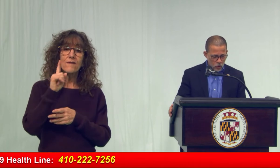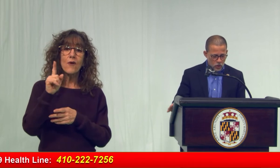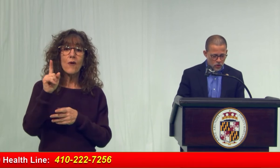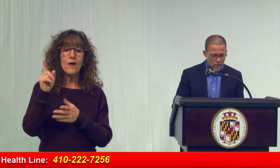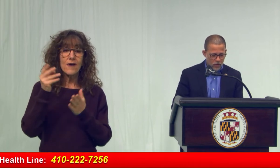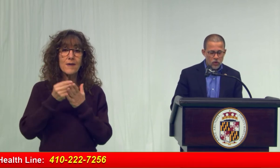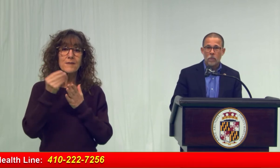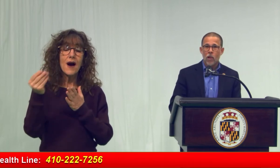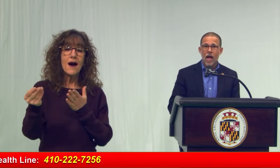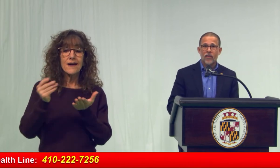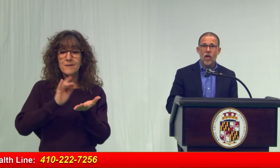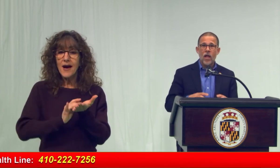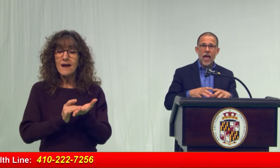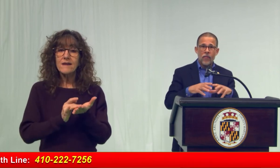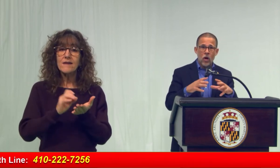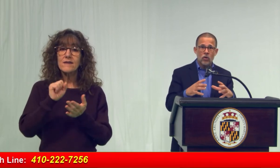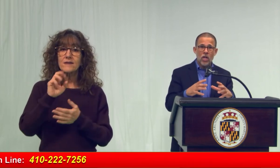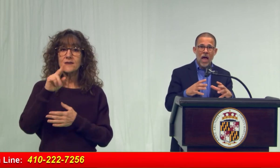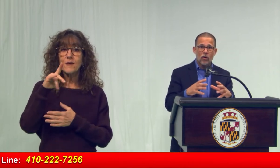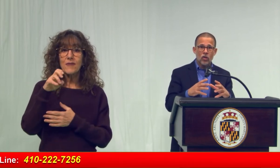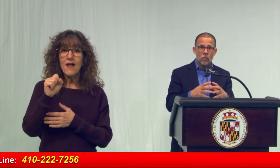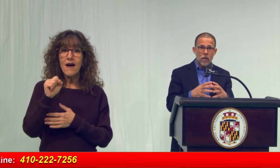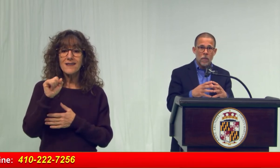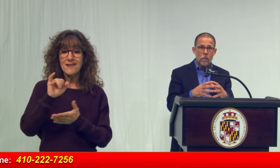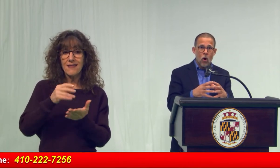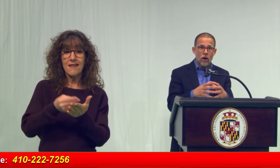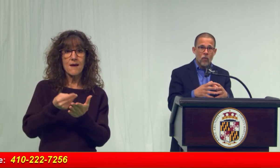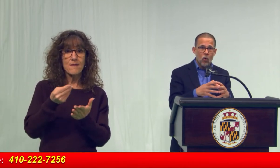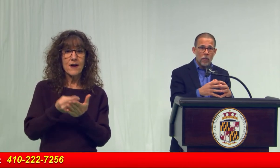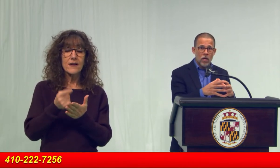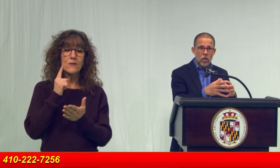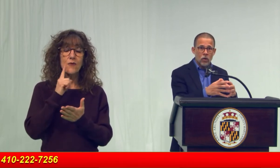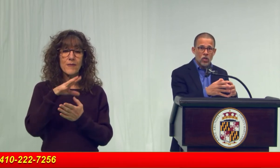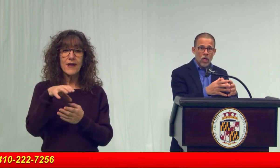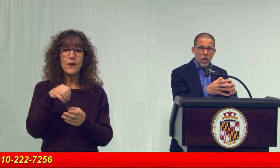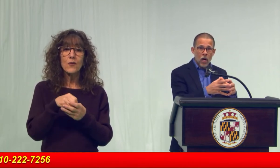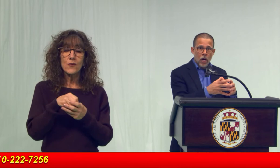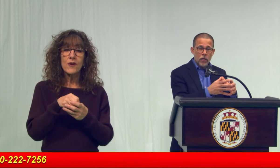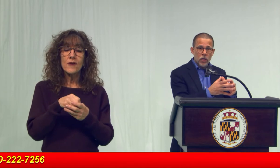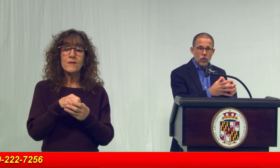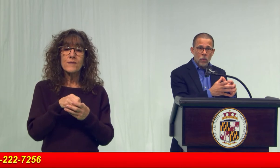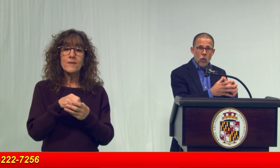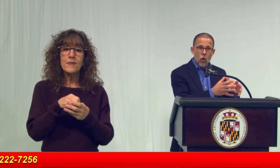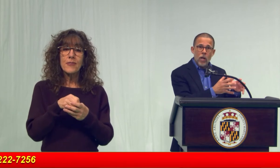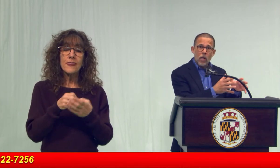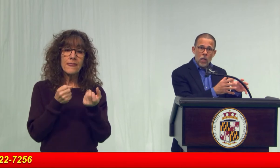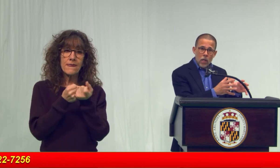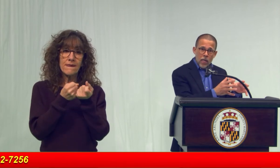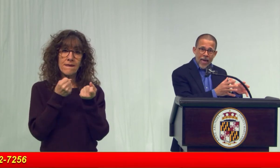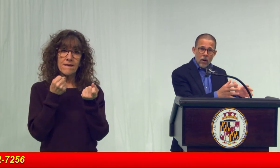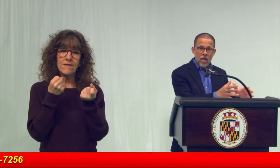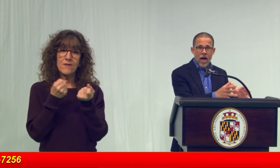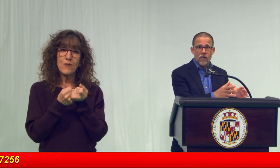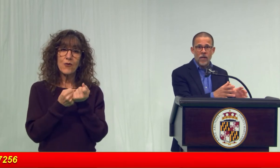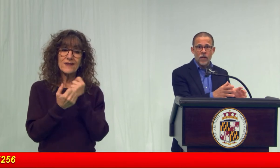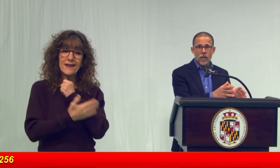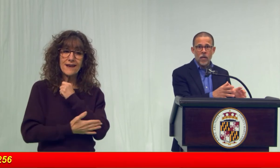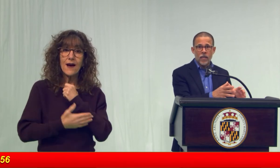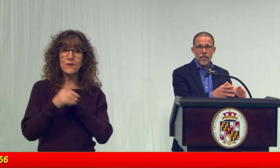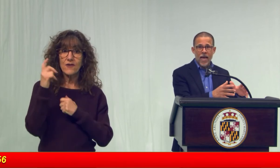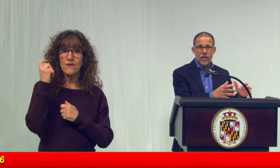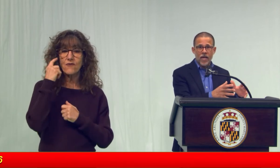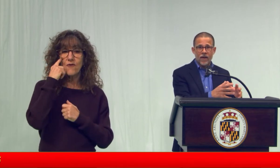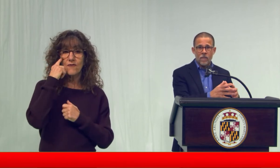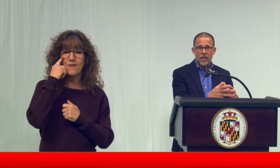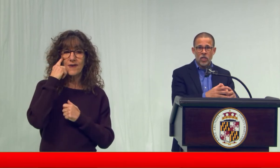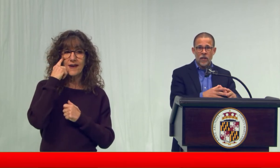of pharmaceuticals and medical supplies, and those dollars will be part of what will be used to support county government.